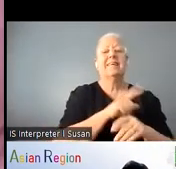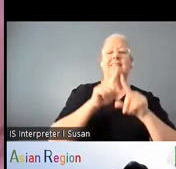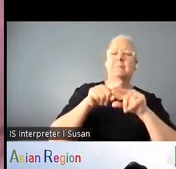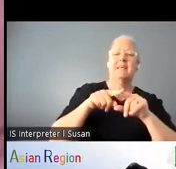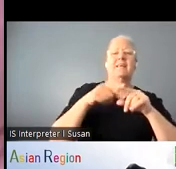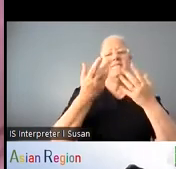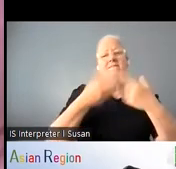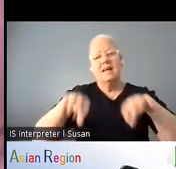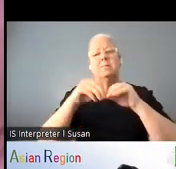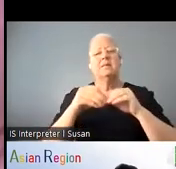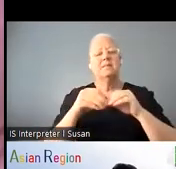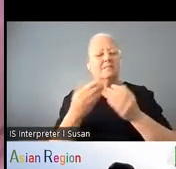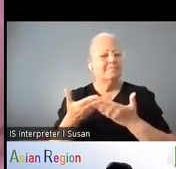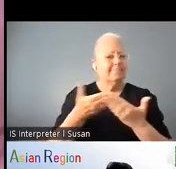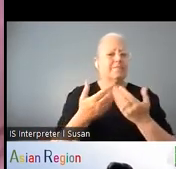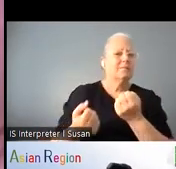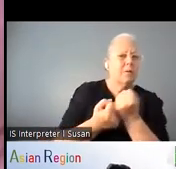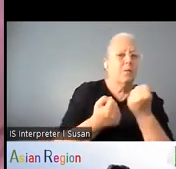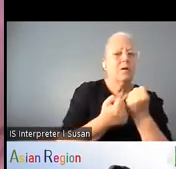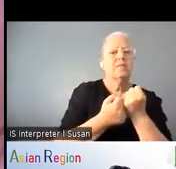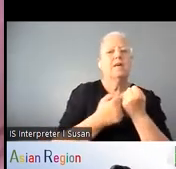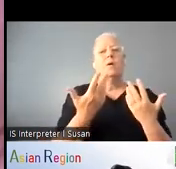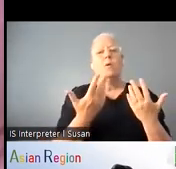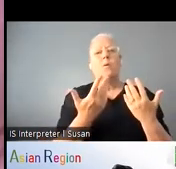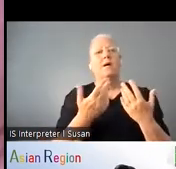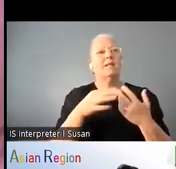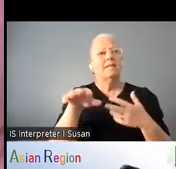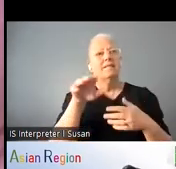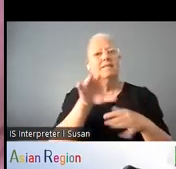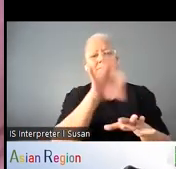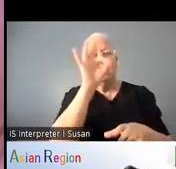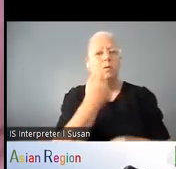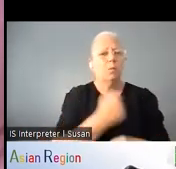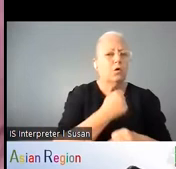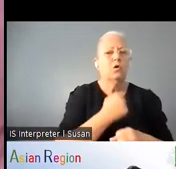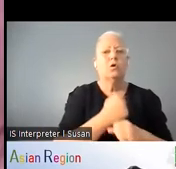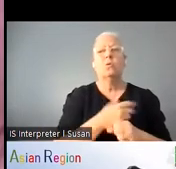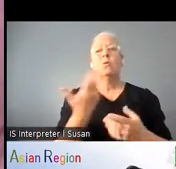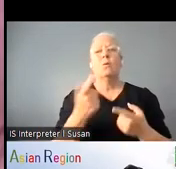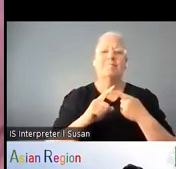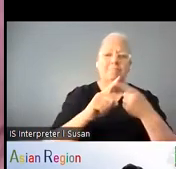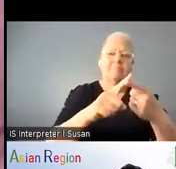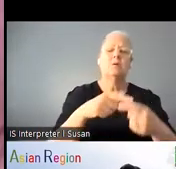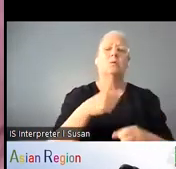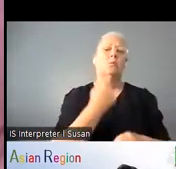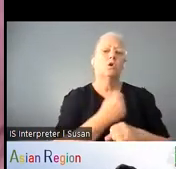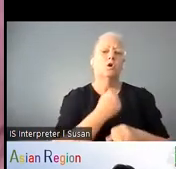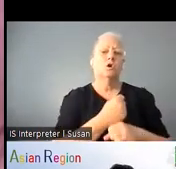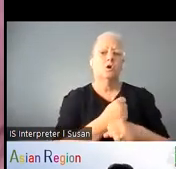to difficulties in finding and keep a job. Yet sometimes psychosocial disabilities have to be hidden even